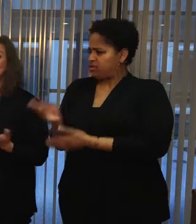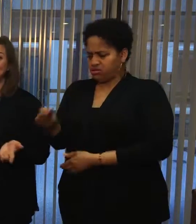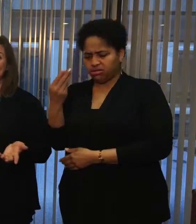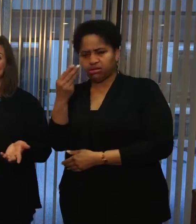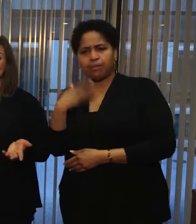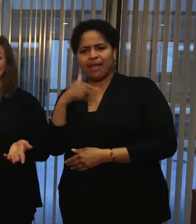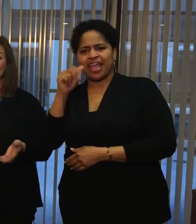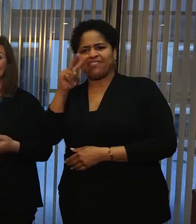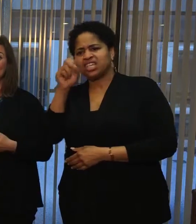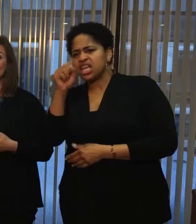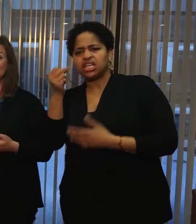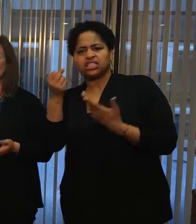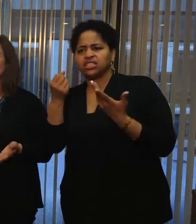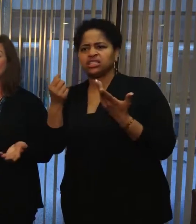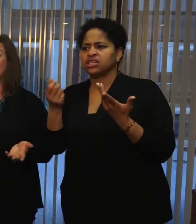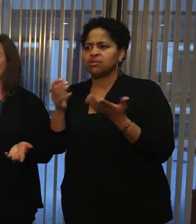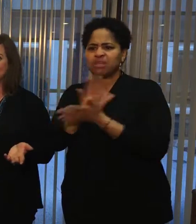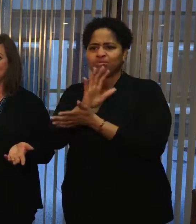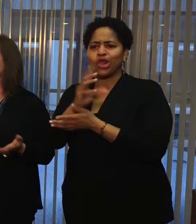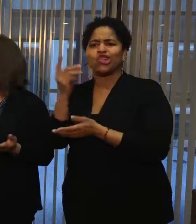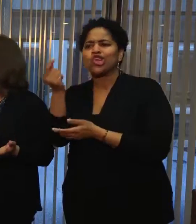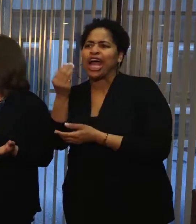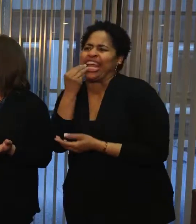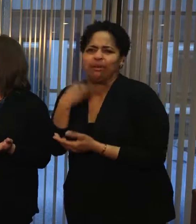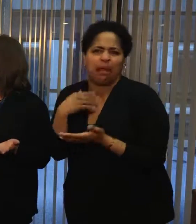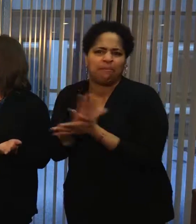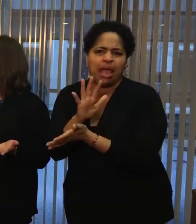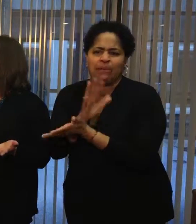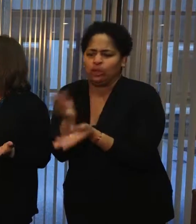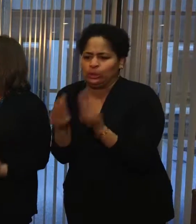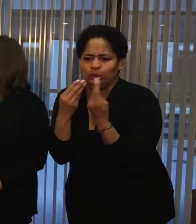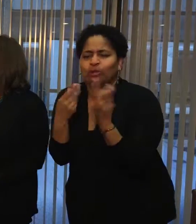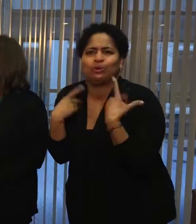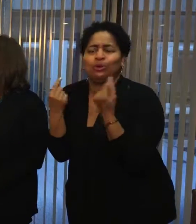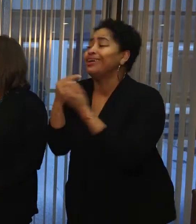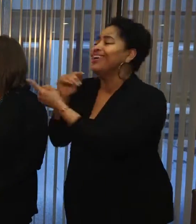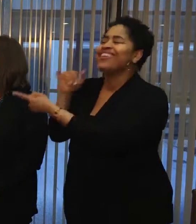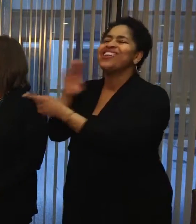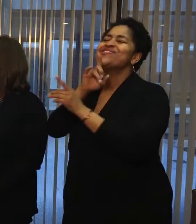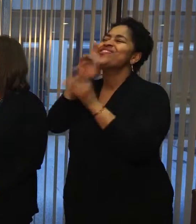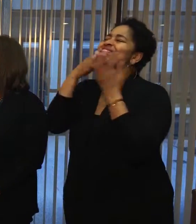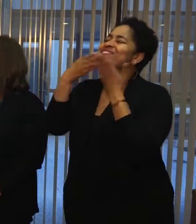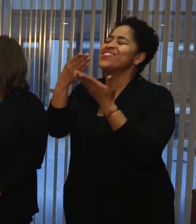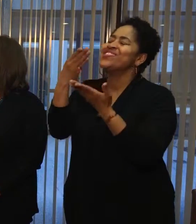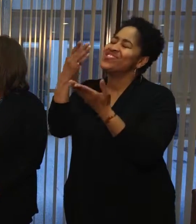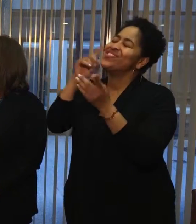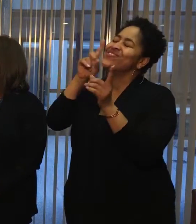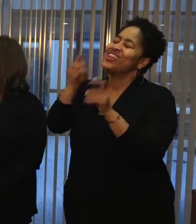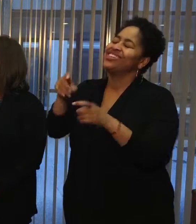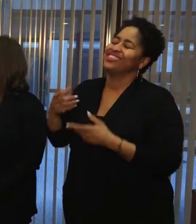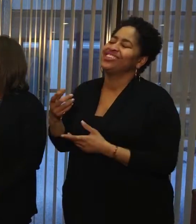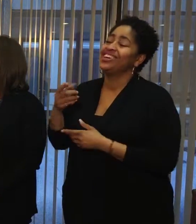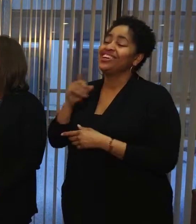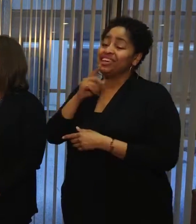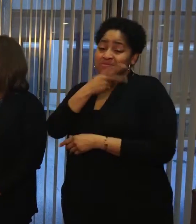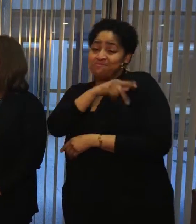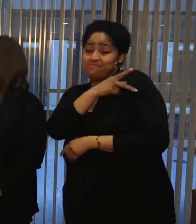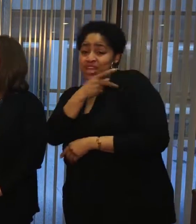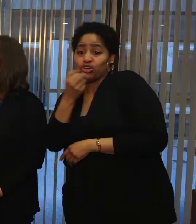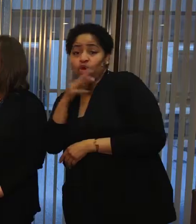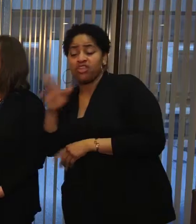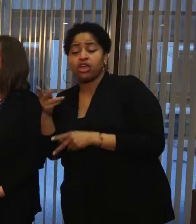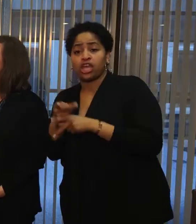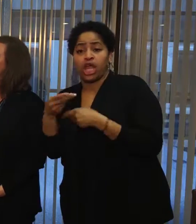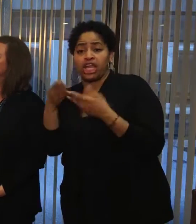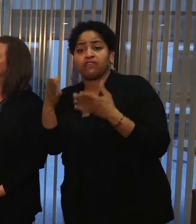papers or my AVS, or what if the dog eats it? That's actually a great question. And actually patients or